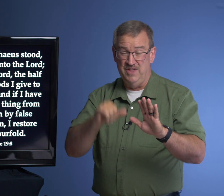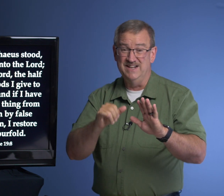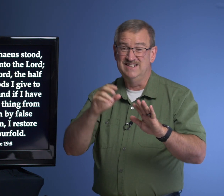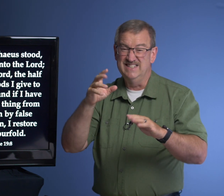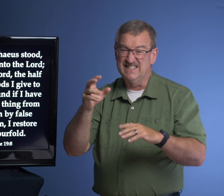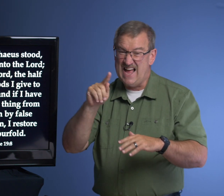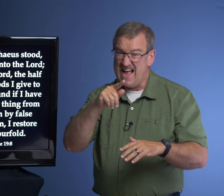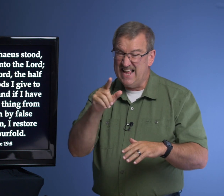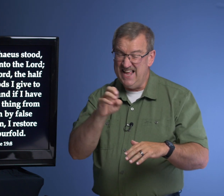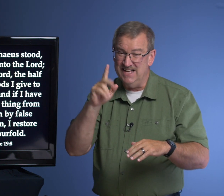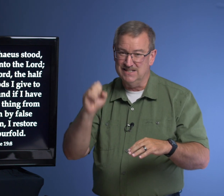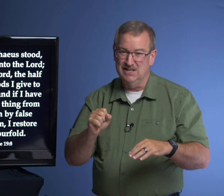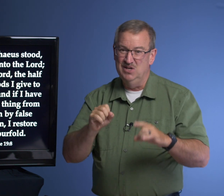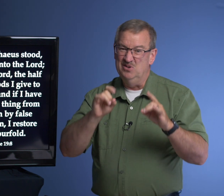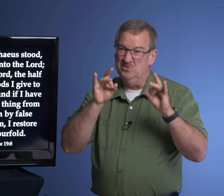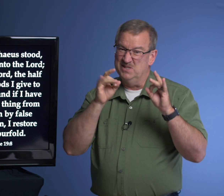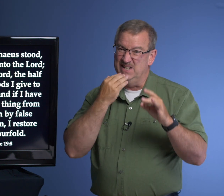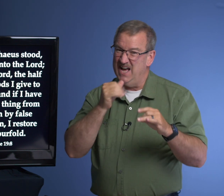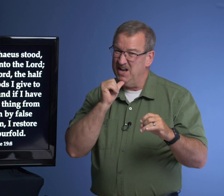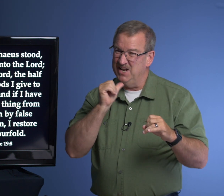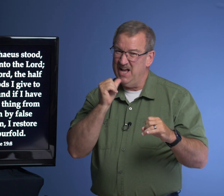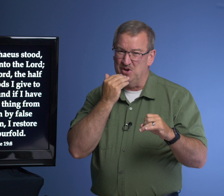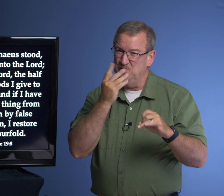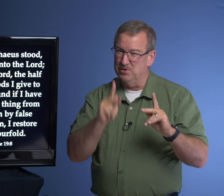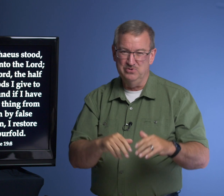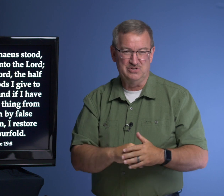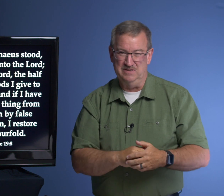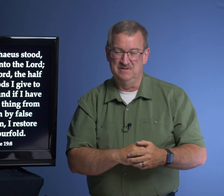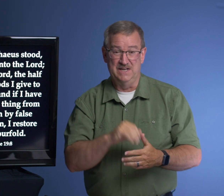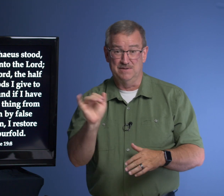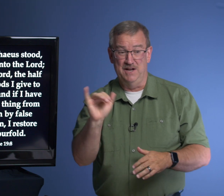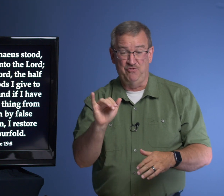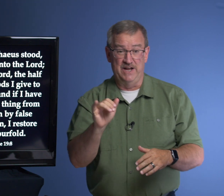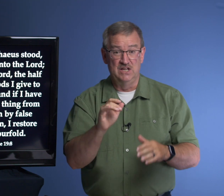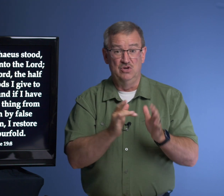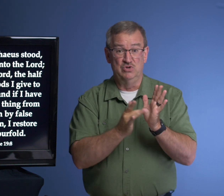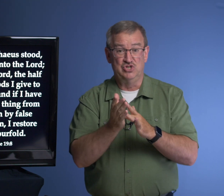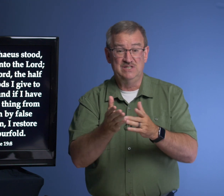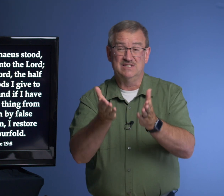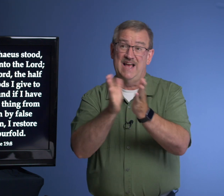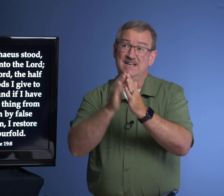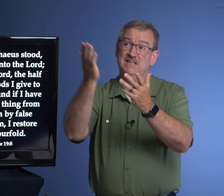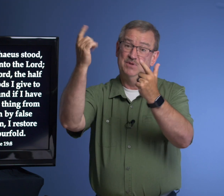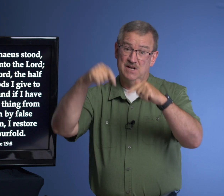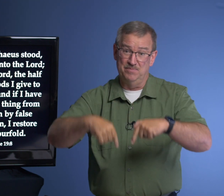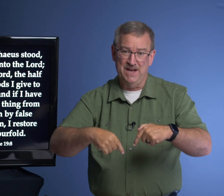that Zacchaeus was not a good person. As a matter of fact, when Jesus asked him to come down,